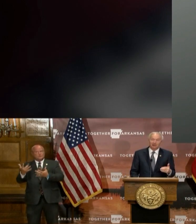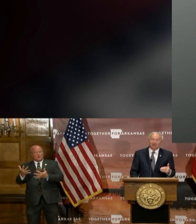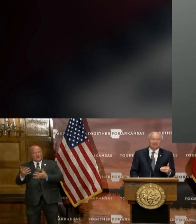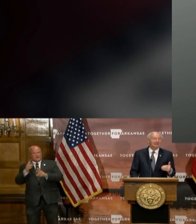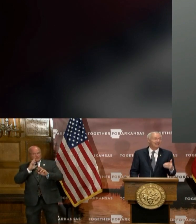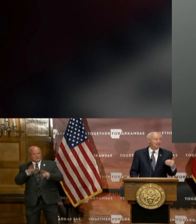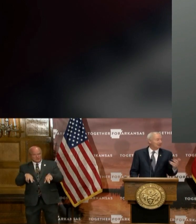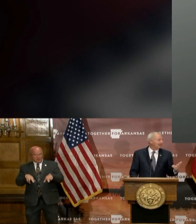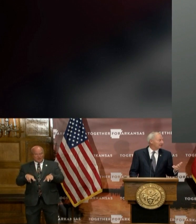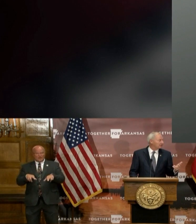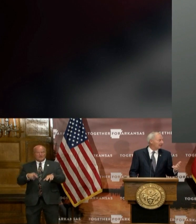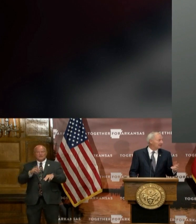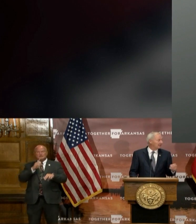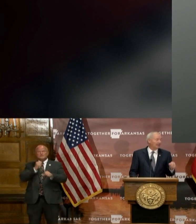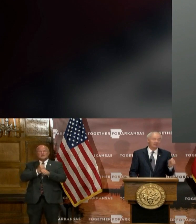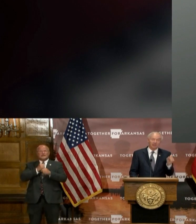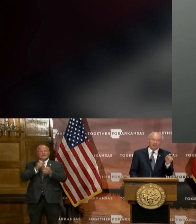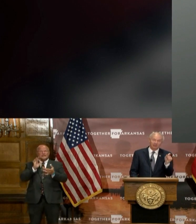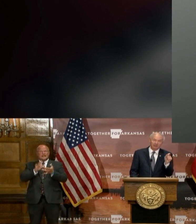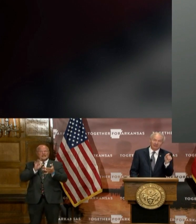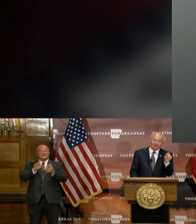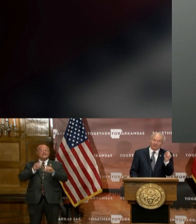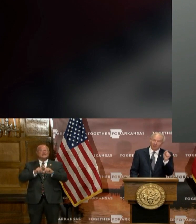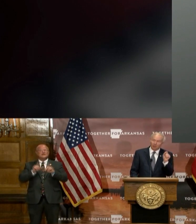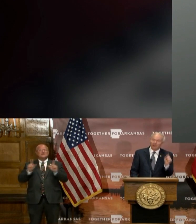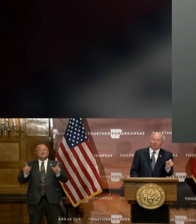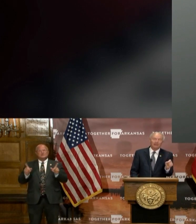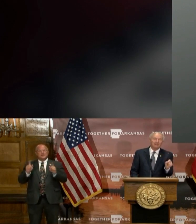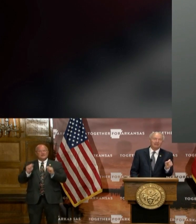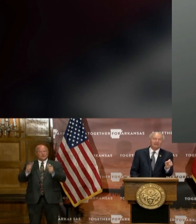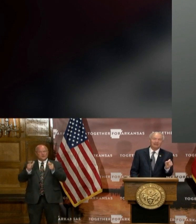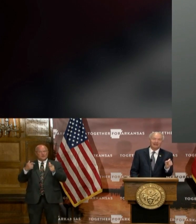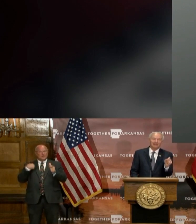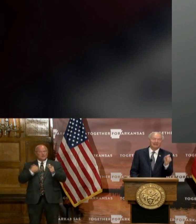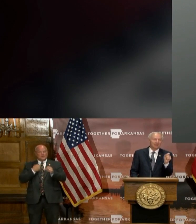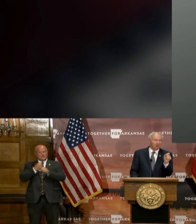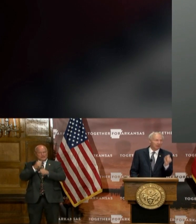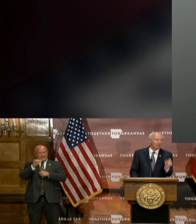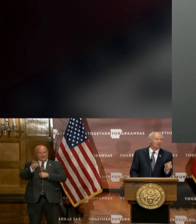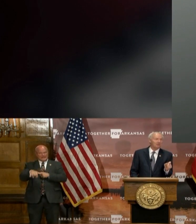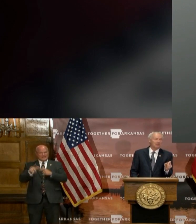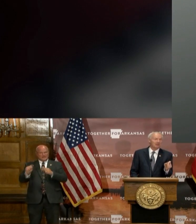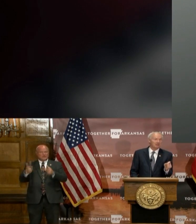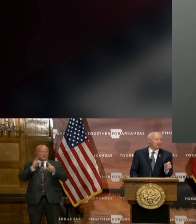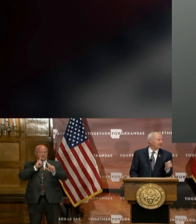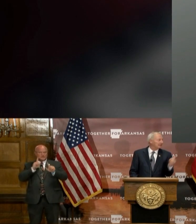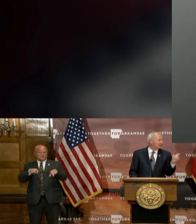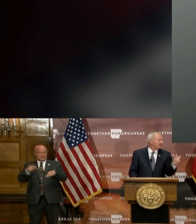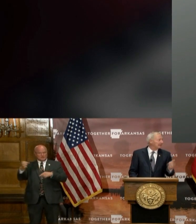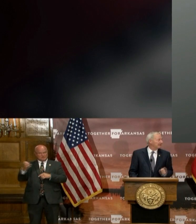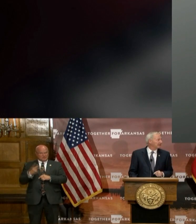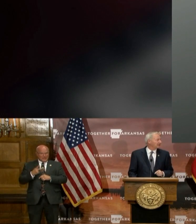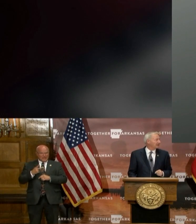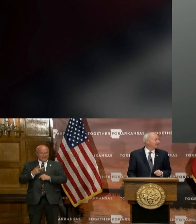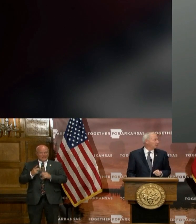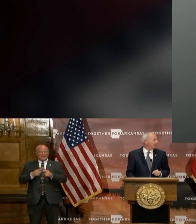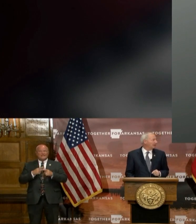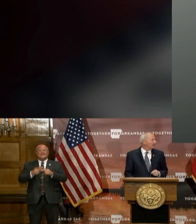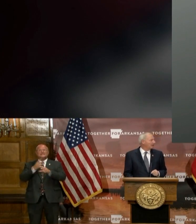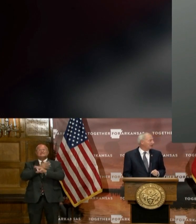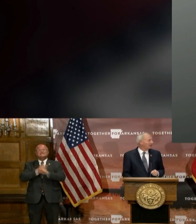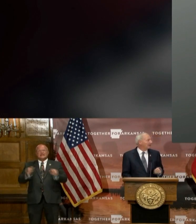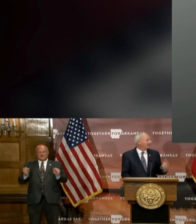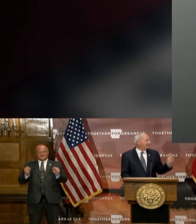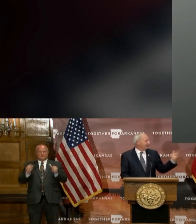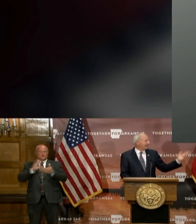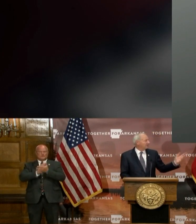to respond to make those contacts, but the quicker we can make that and the quicker the response we get, then the safer we